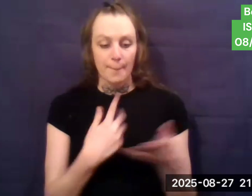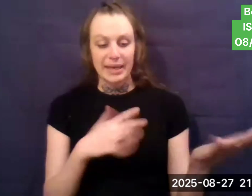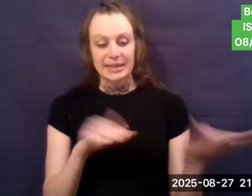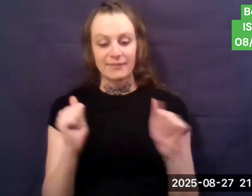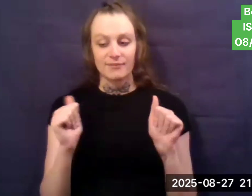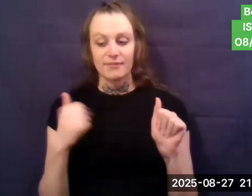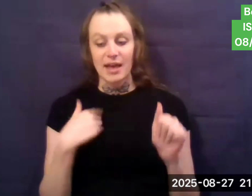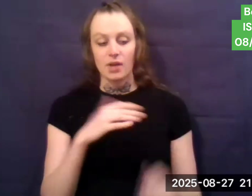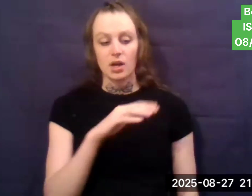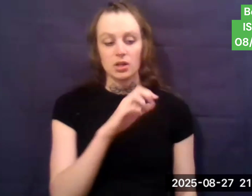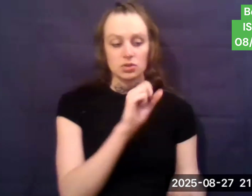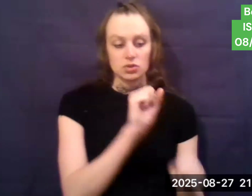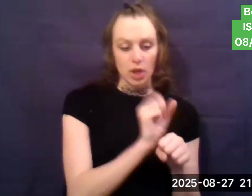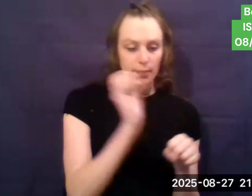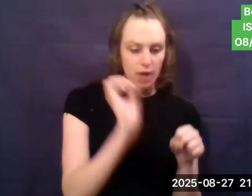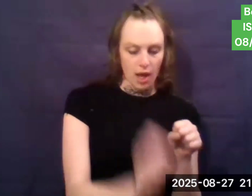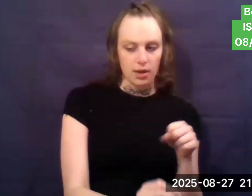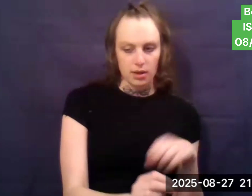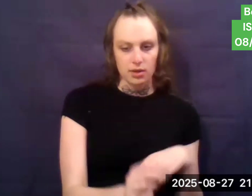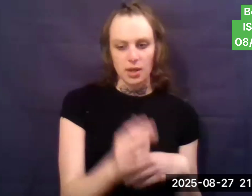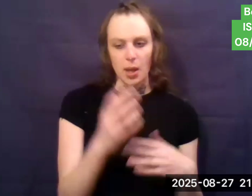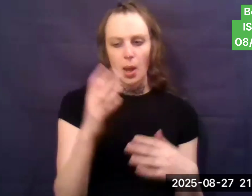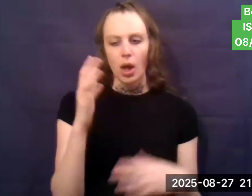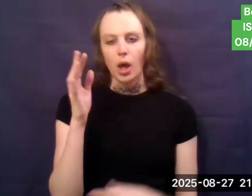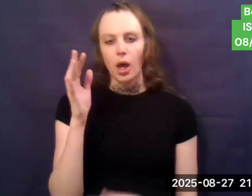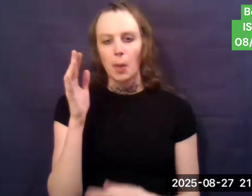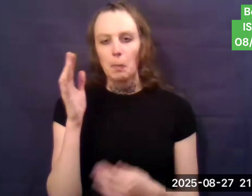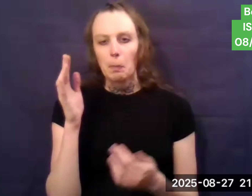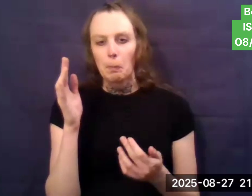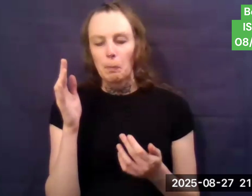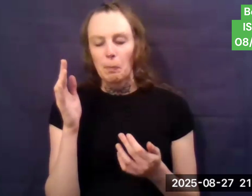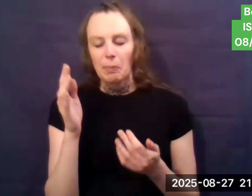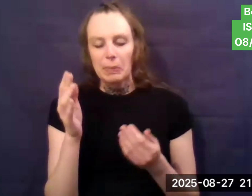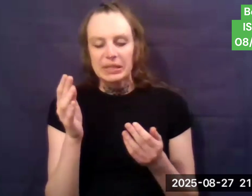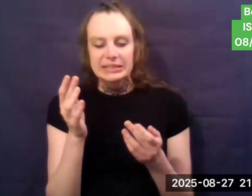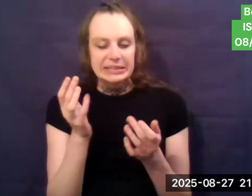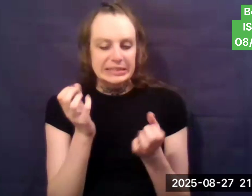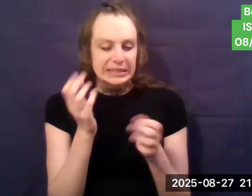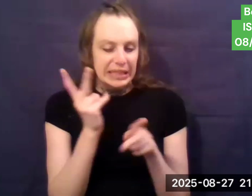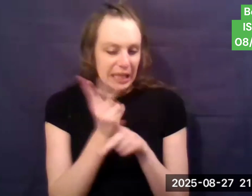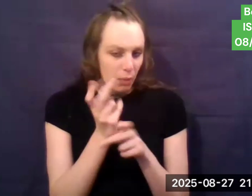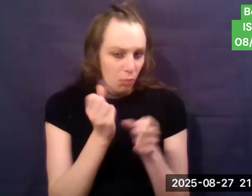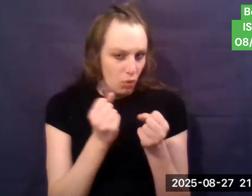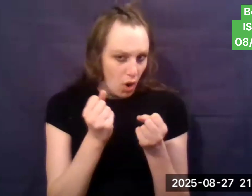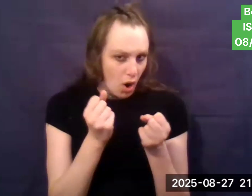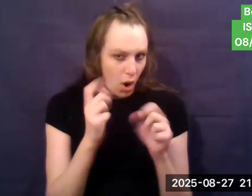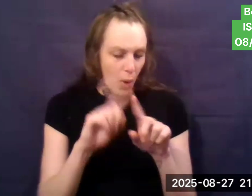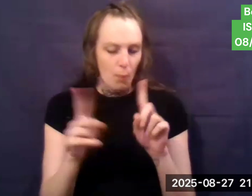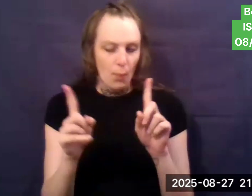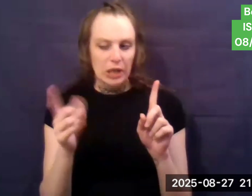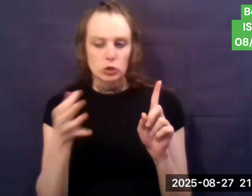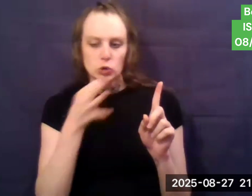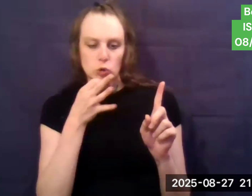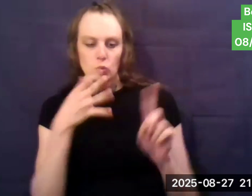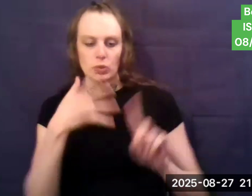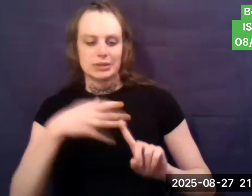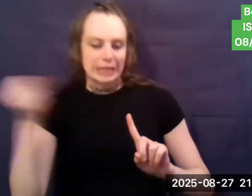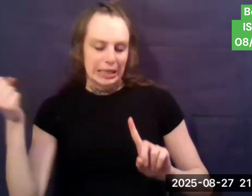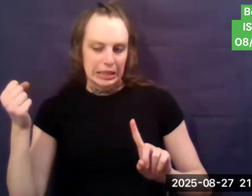was barely holding on to my car. They were about to repossess it. They were about to foreclose on my home. Um and